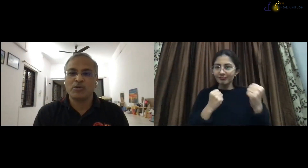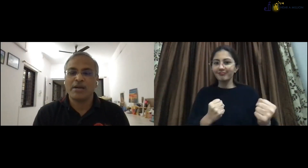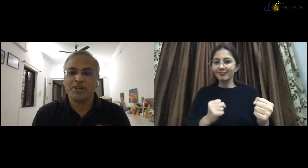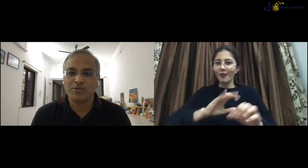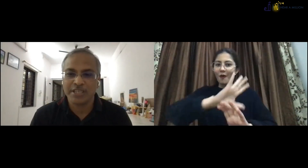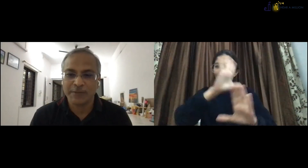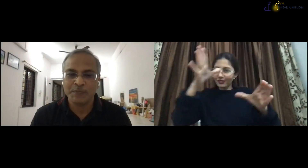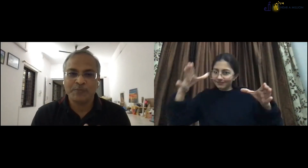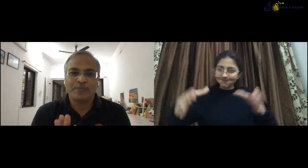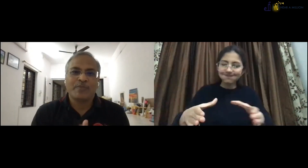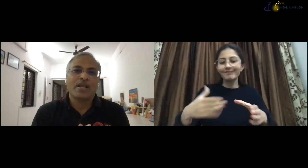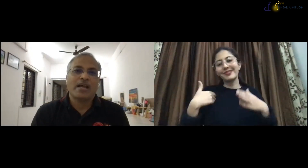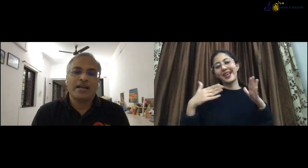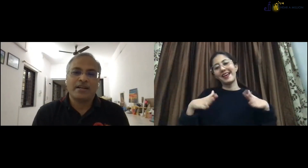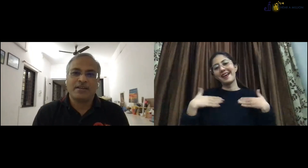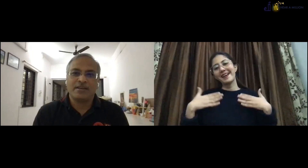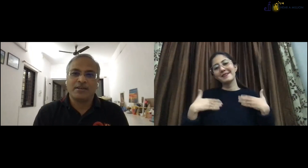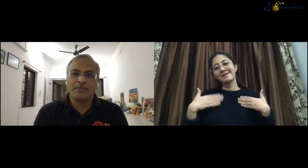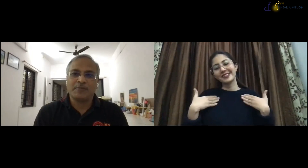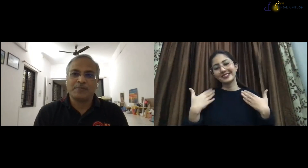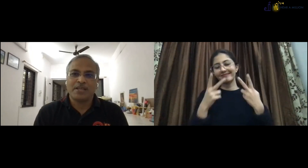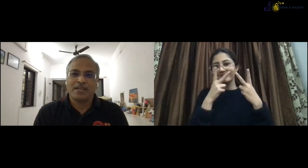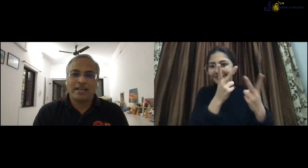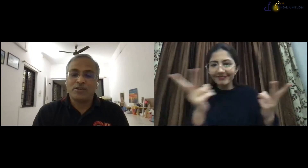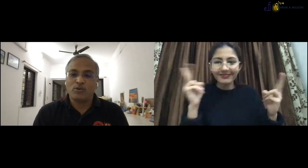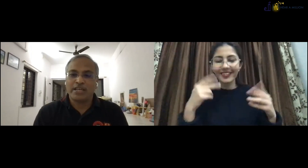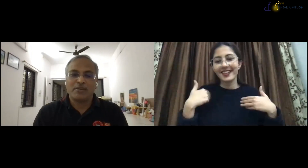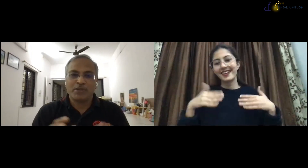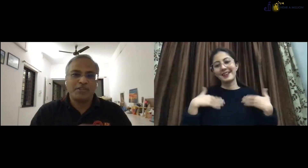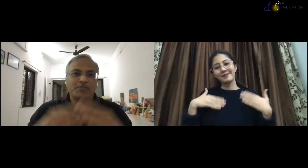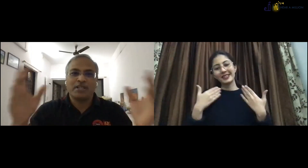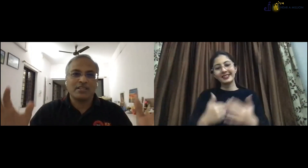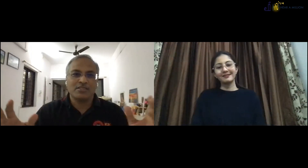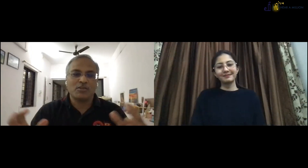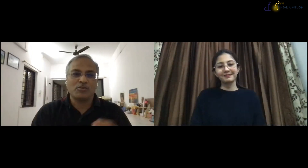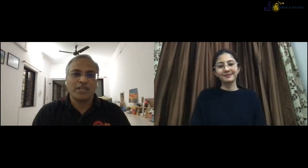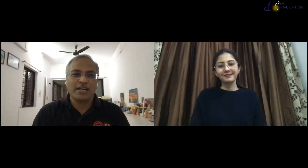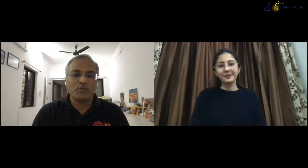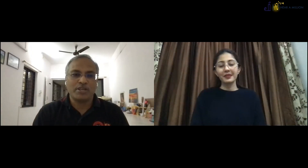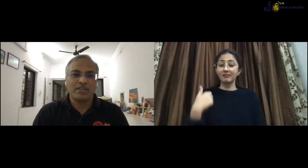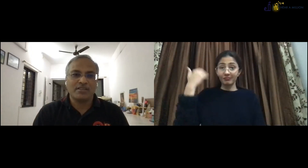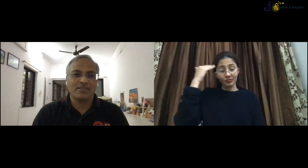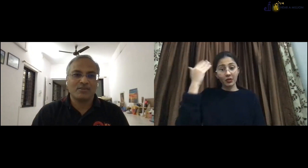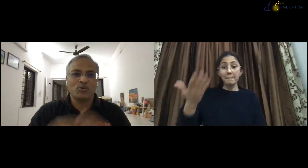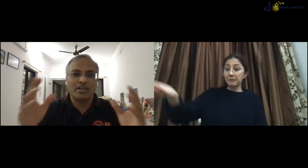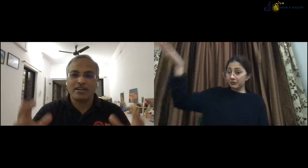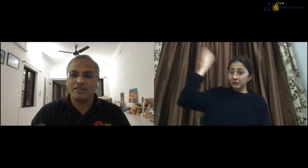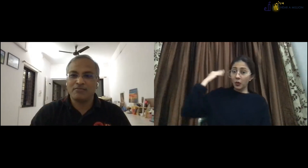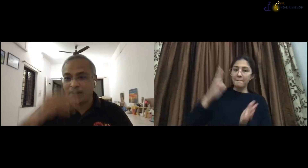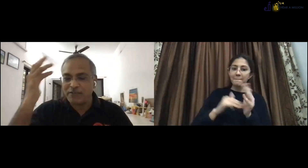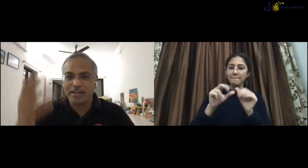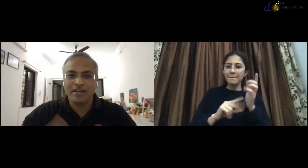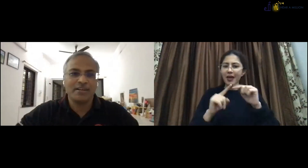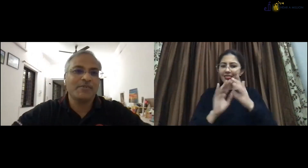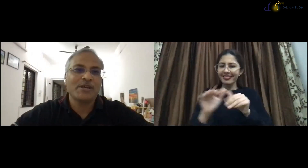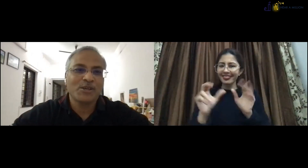together. So happy to see. And I know that in previous Manthans also we had more than